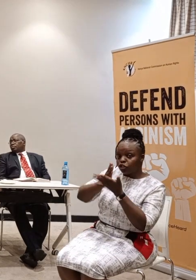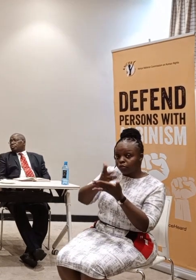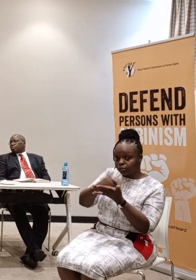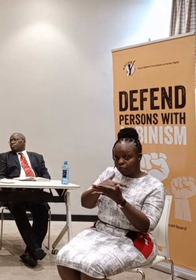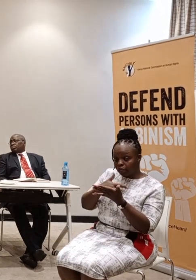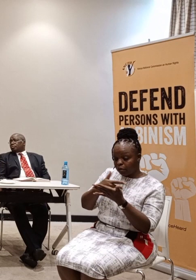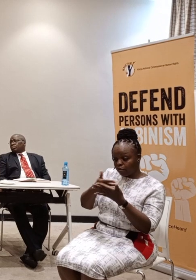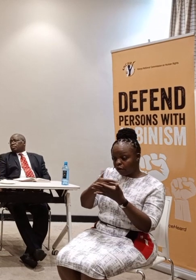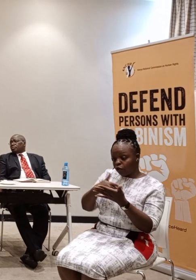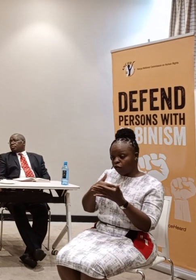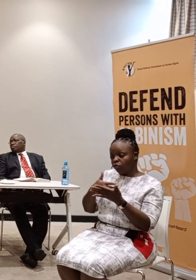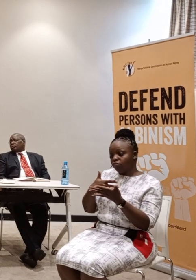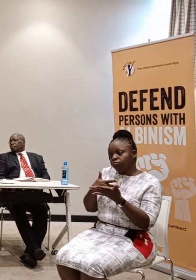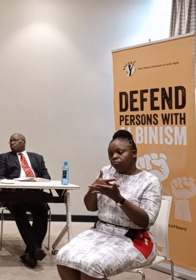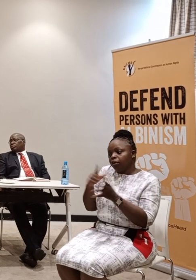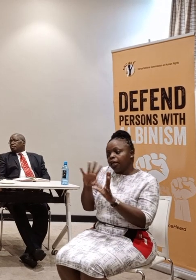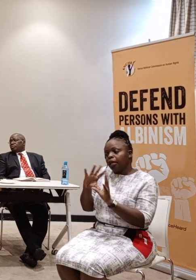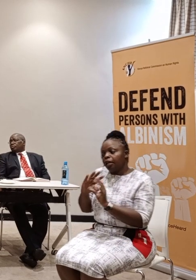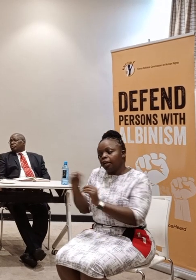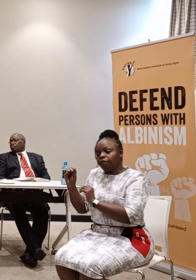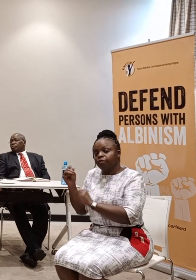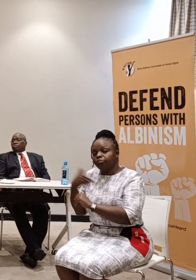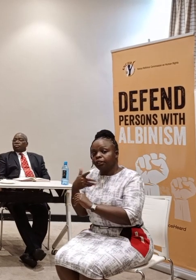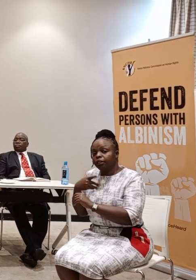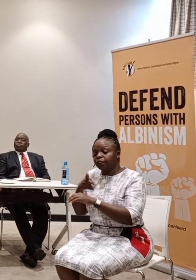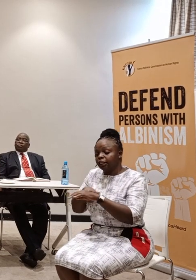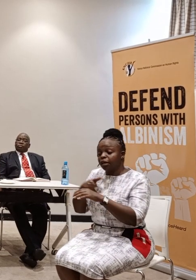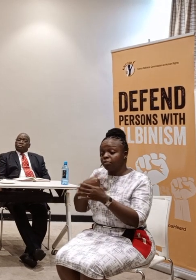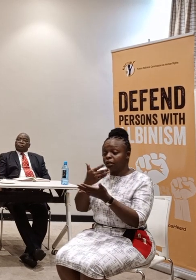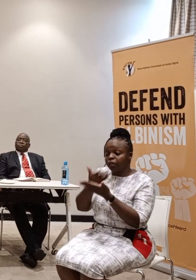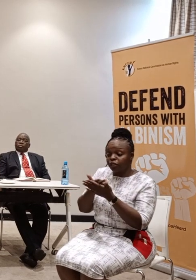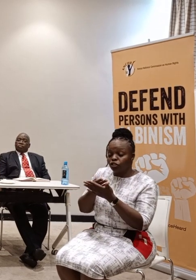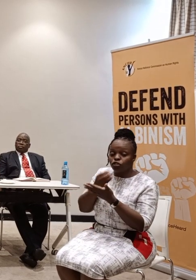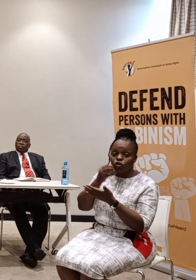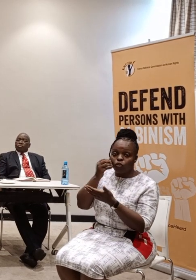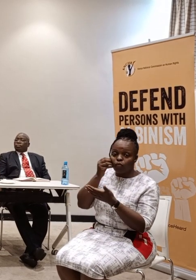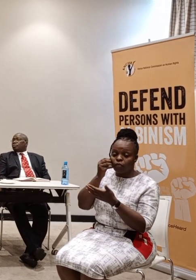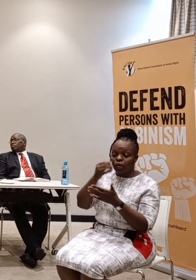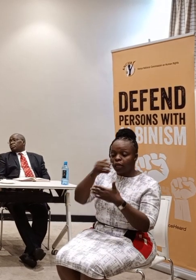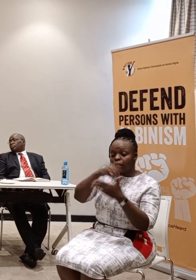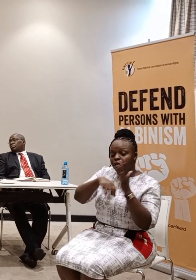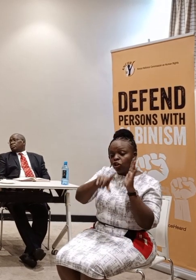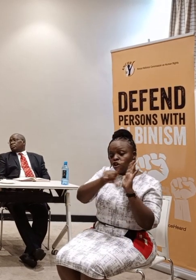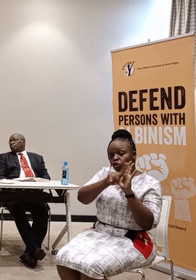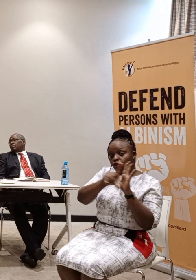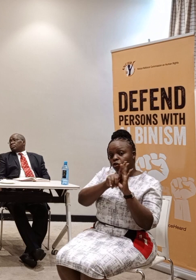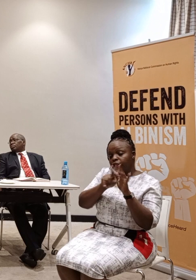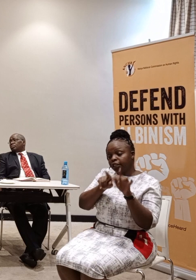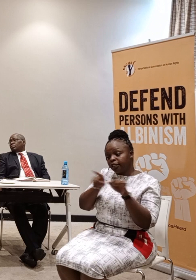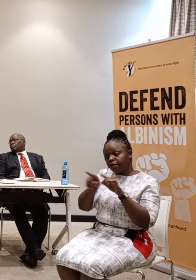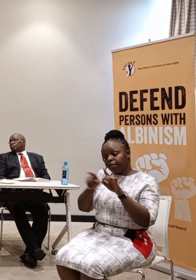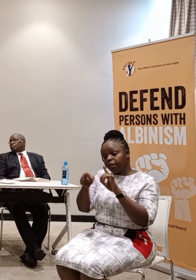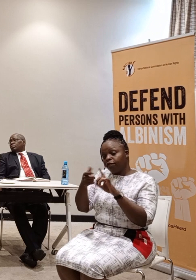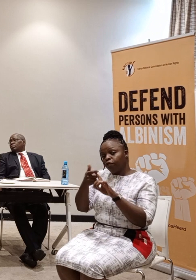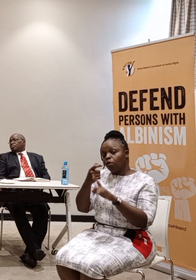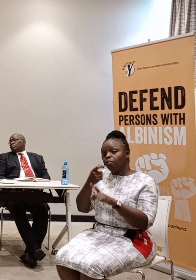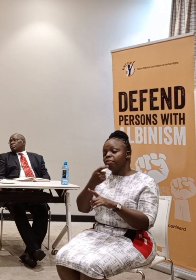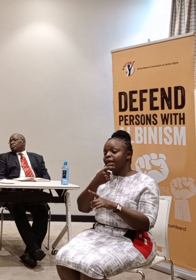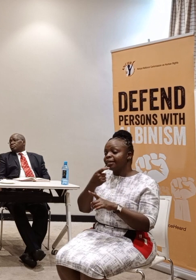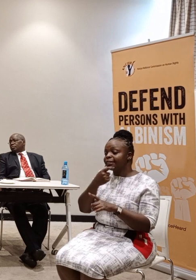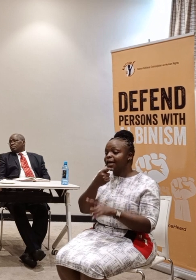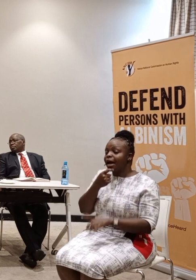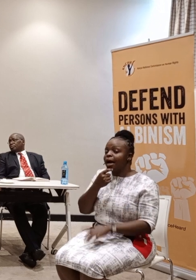they discharged me. But when I reached home, my in-laws traveled from Nyanza, from